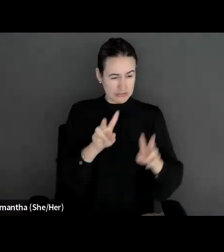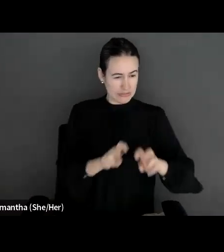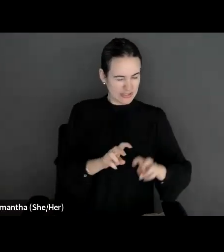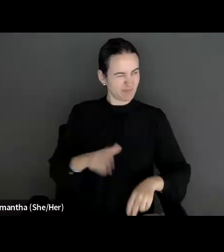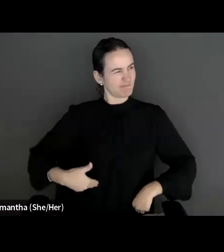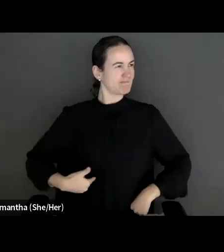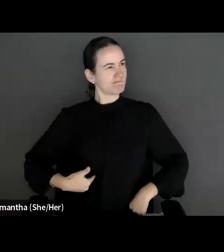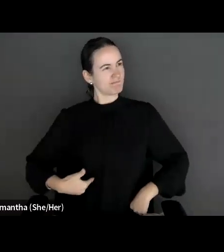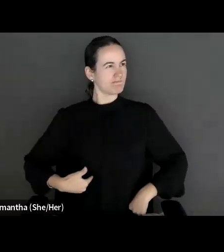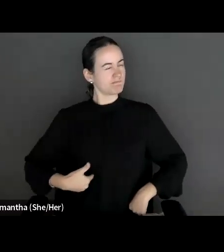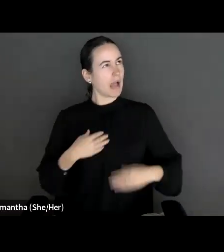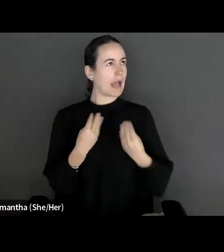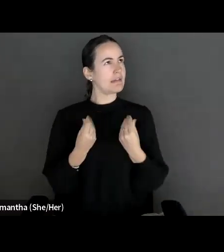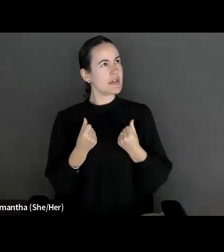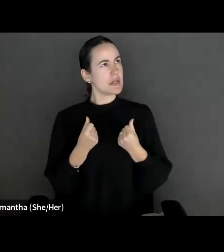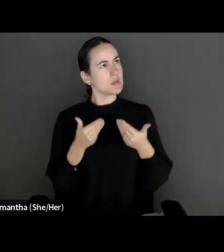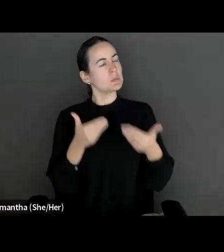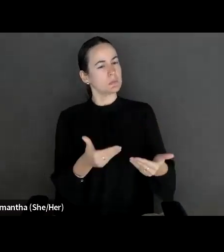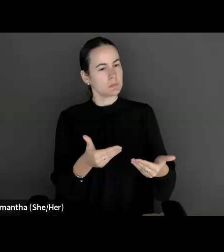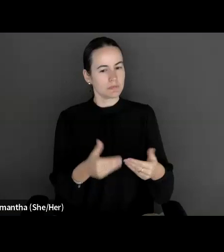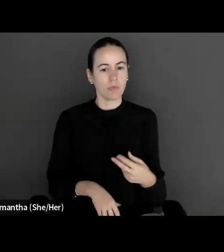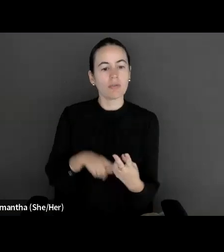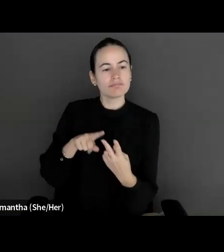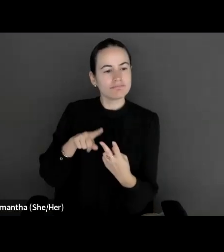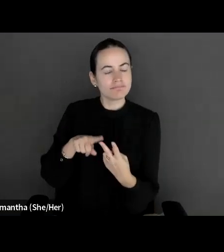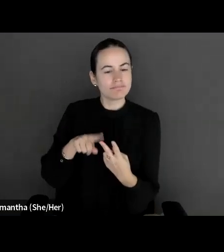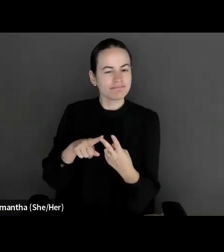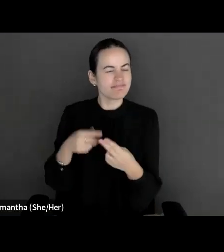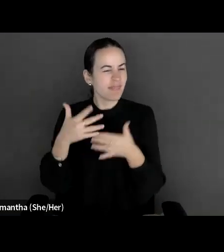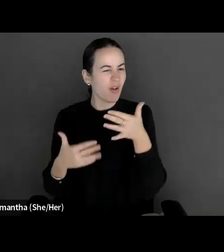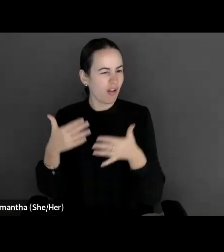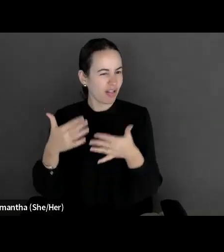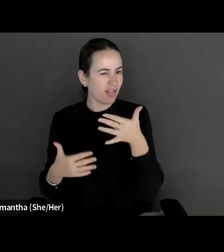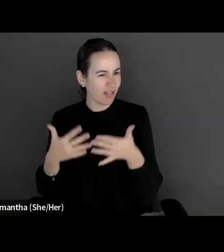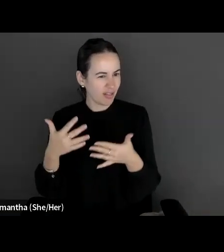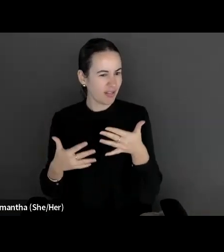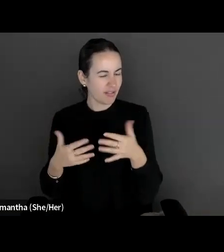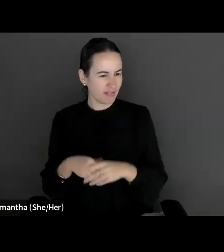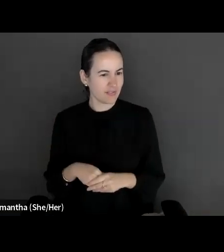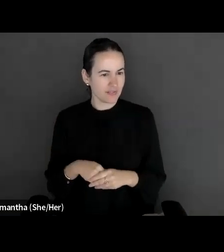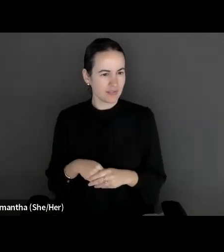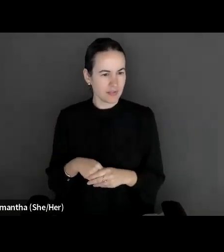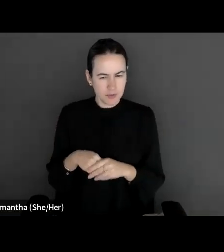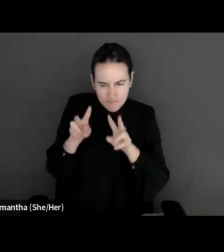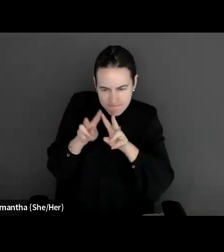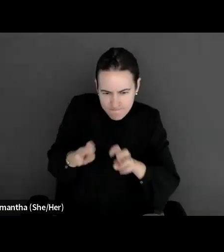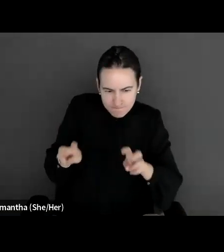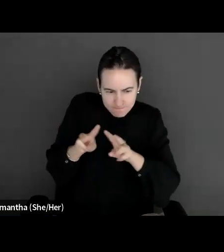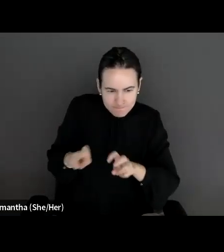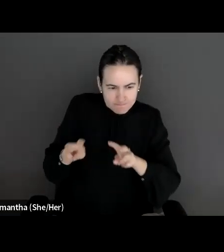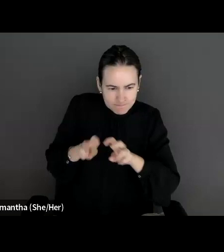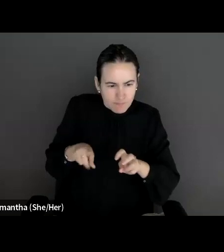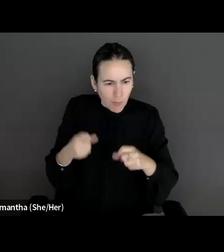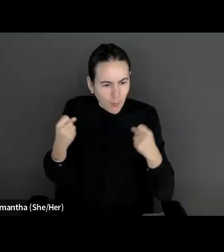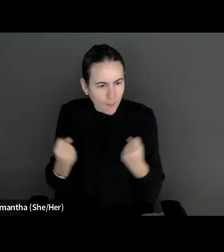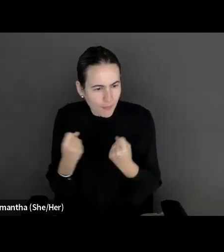he described empirical methods, which involve scale developers carefully examining features of performances collected